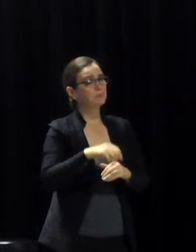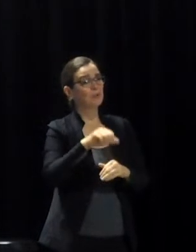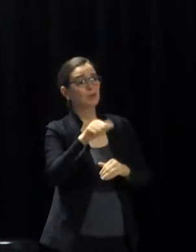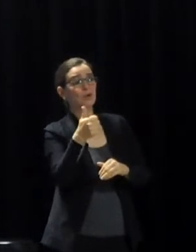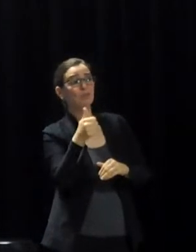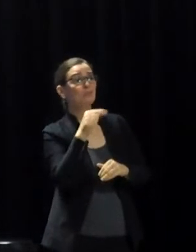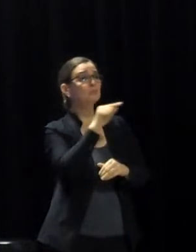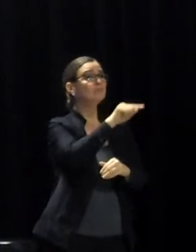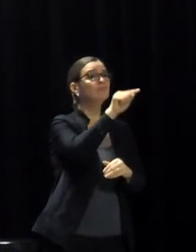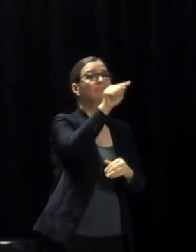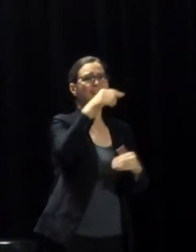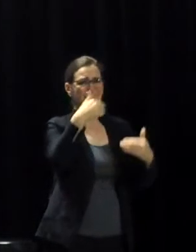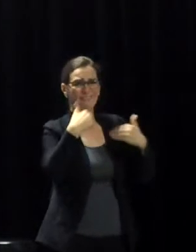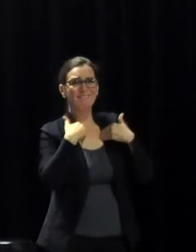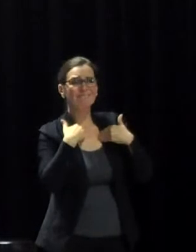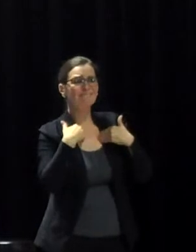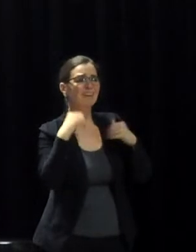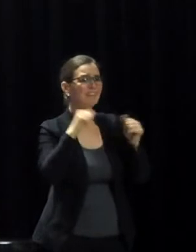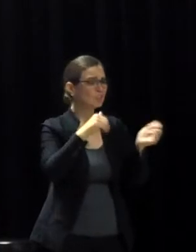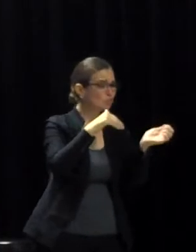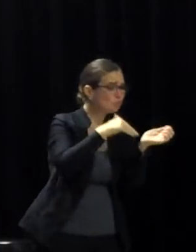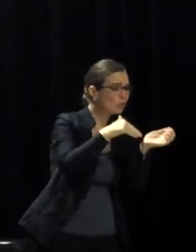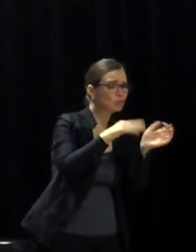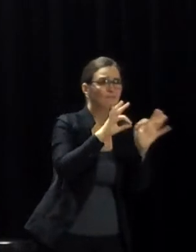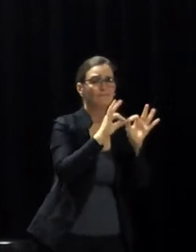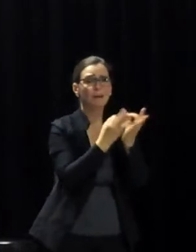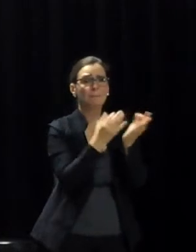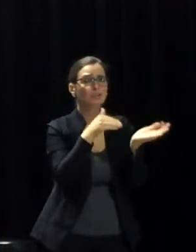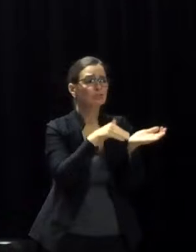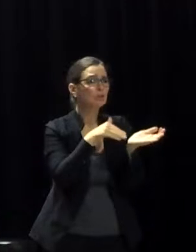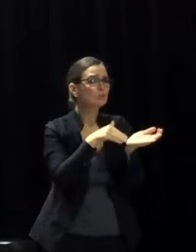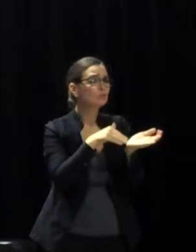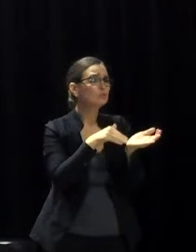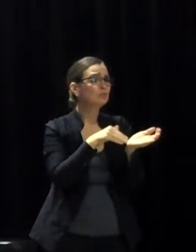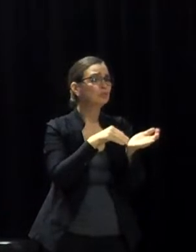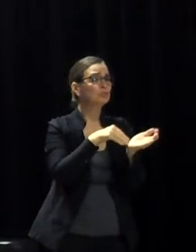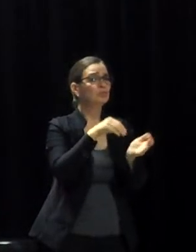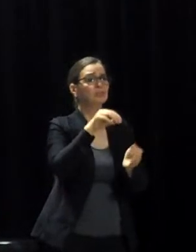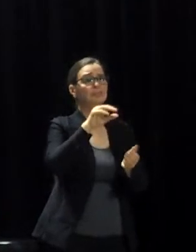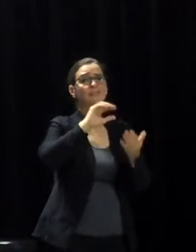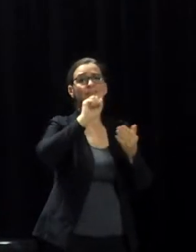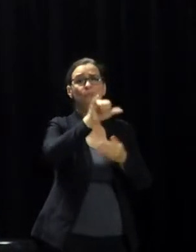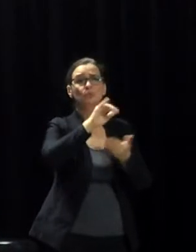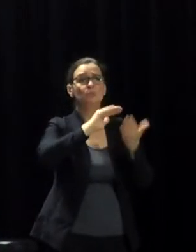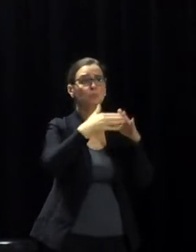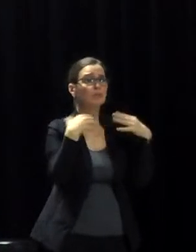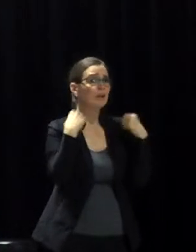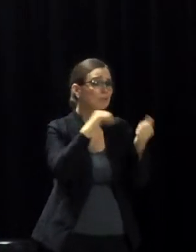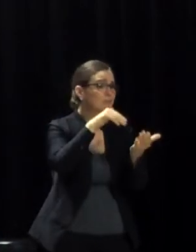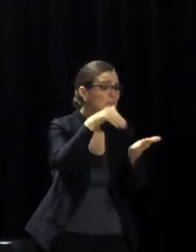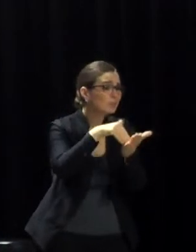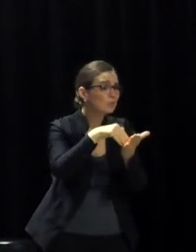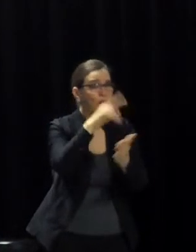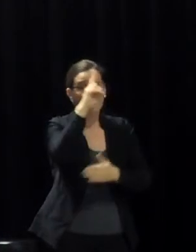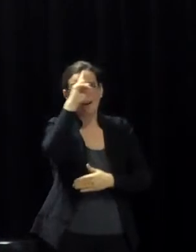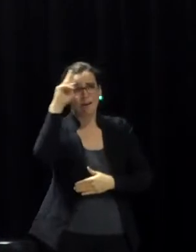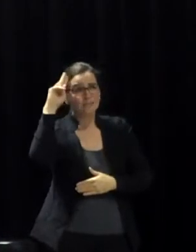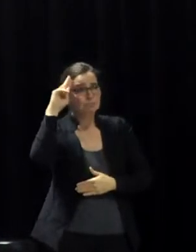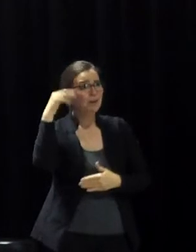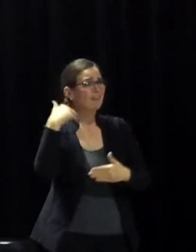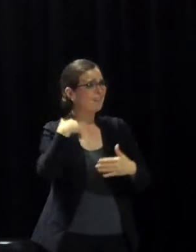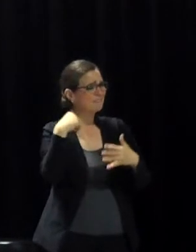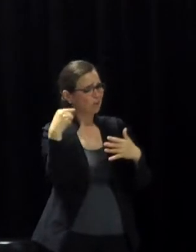have the COVID tests, Syracuse Community Health Center. Upstate's not this, the hospitals have their own sites, but Upstate's also at the fairgrounds as